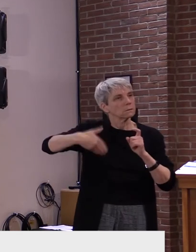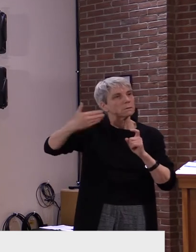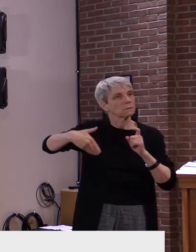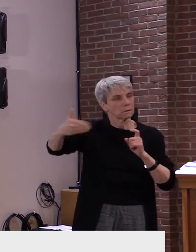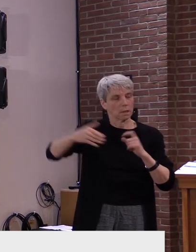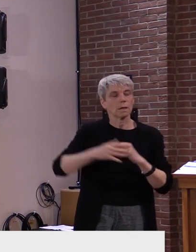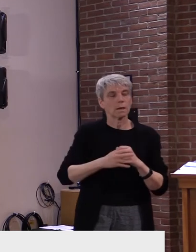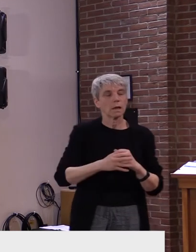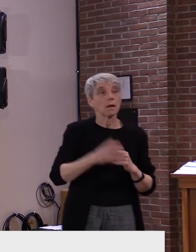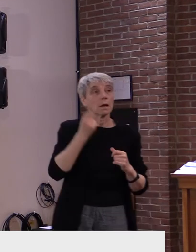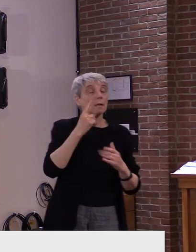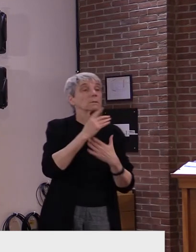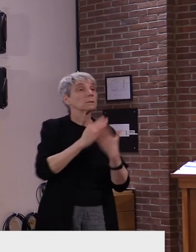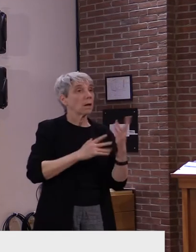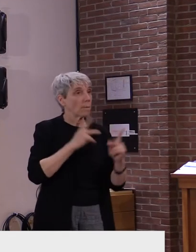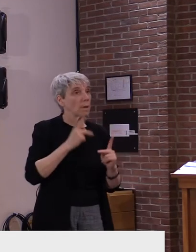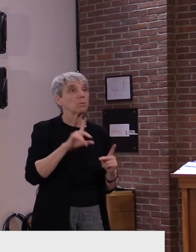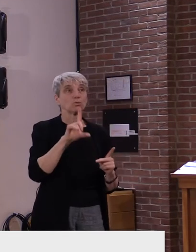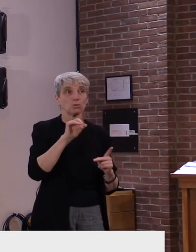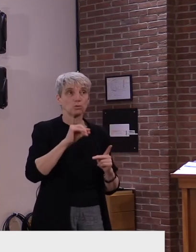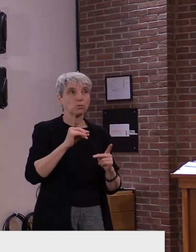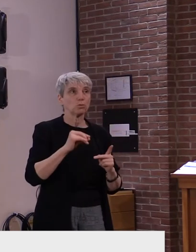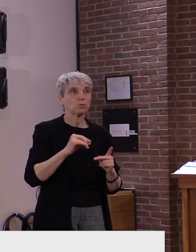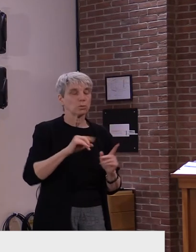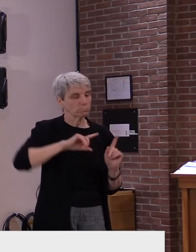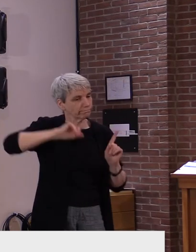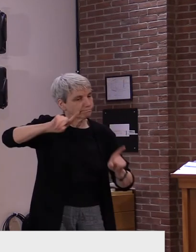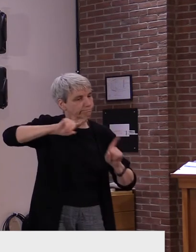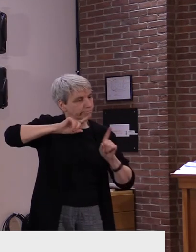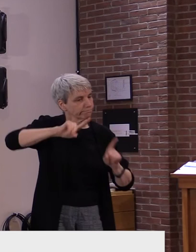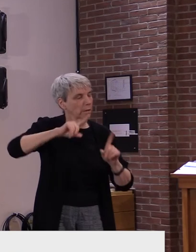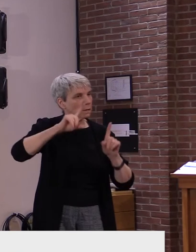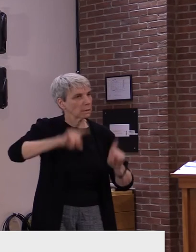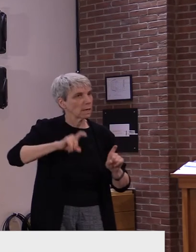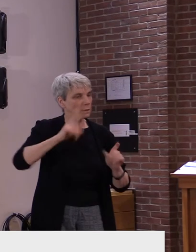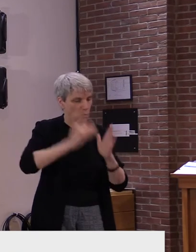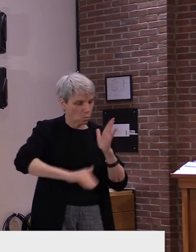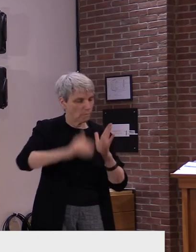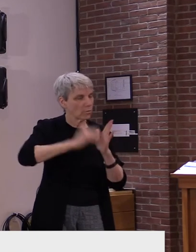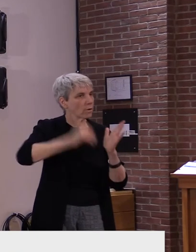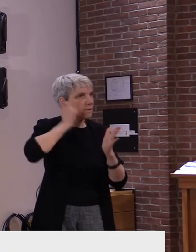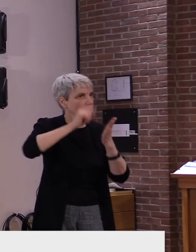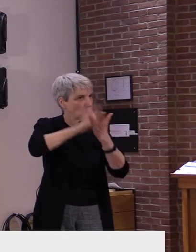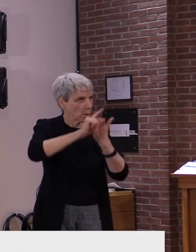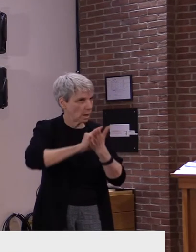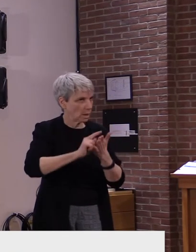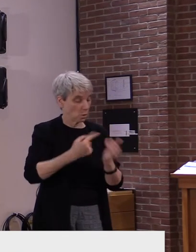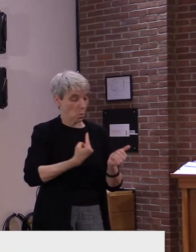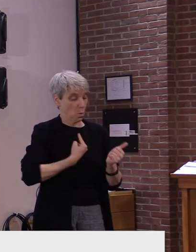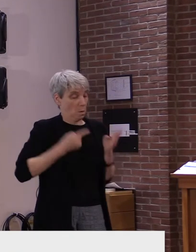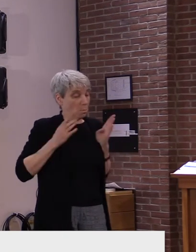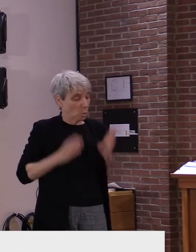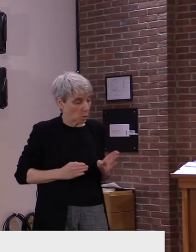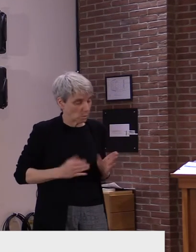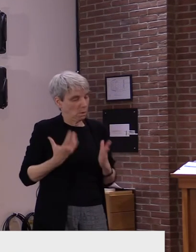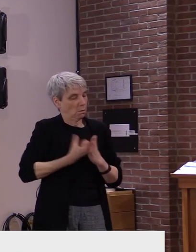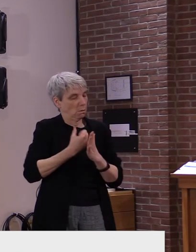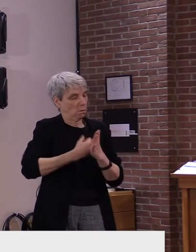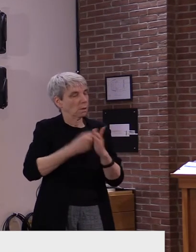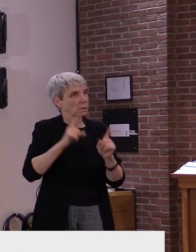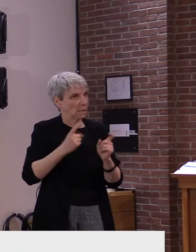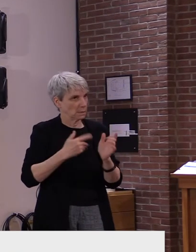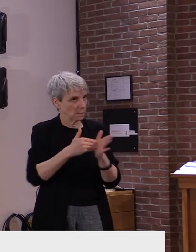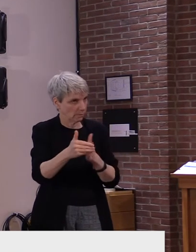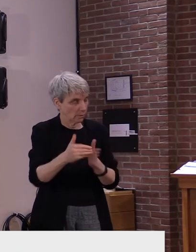people are getting tested every week um so they're you know it's one person but they're getting multiple tests correctional